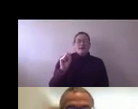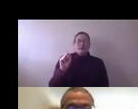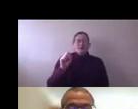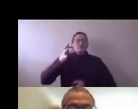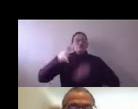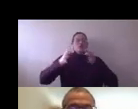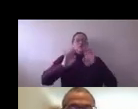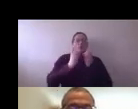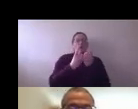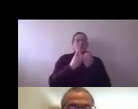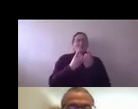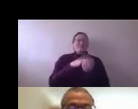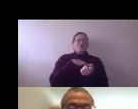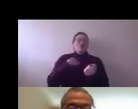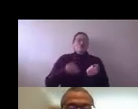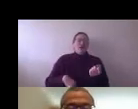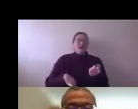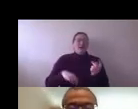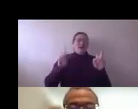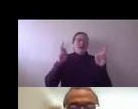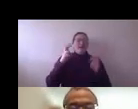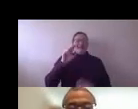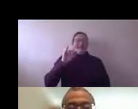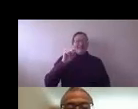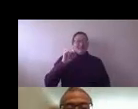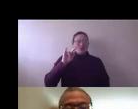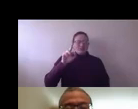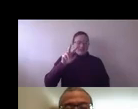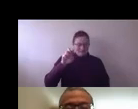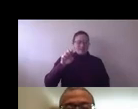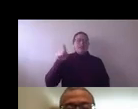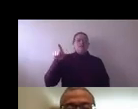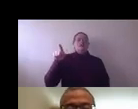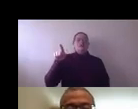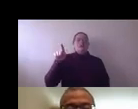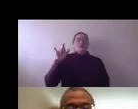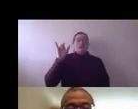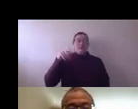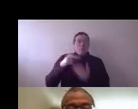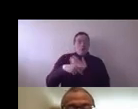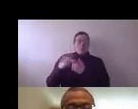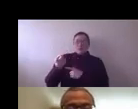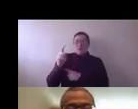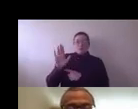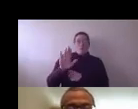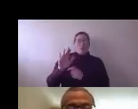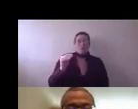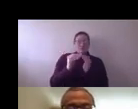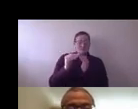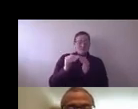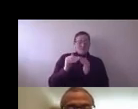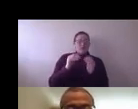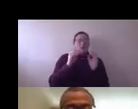Justice Department's China initiative, under which one of your colleagues, Professor Amin Hu,